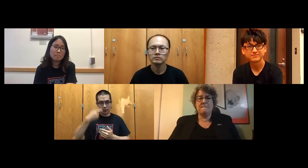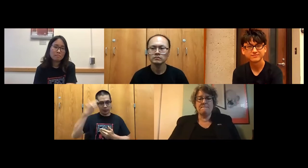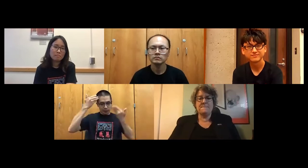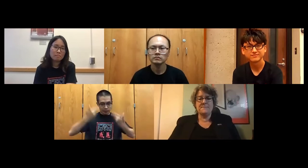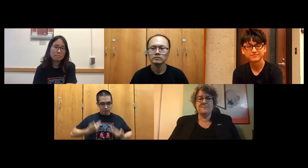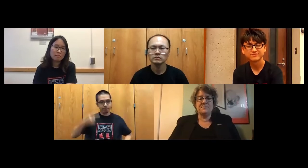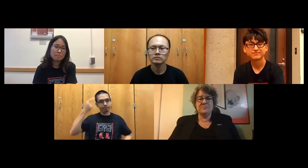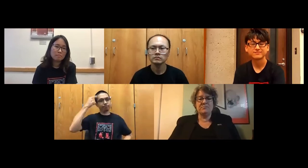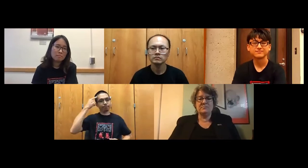us